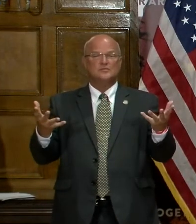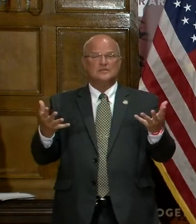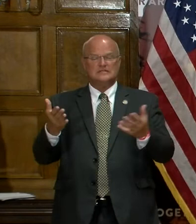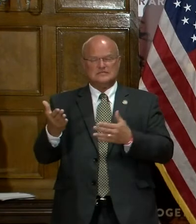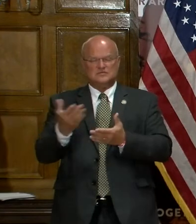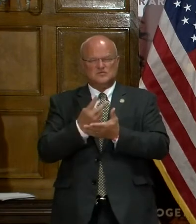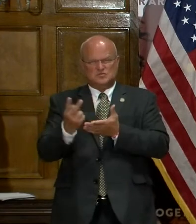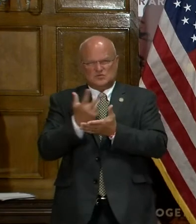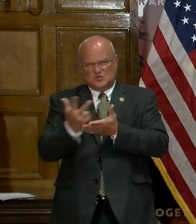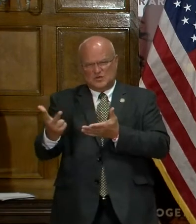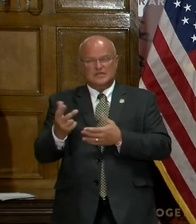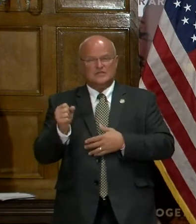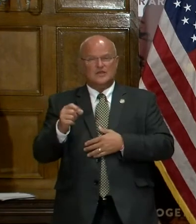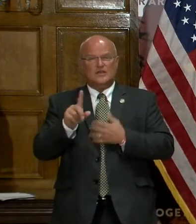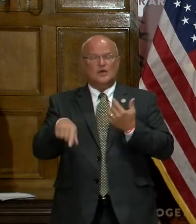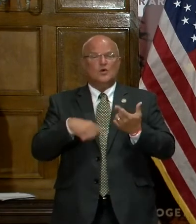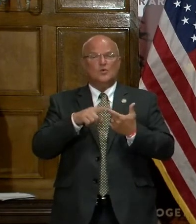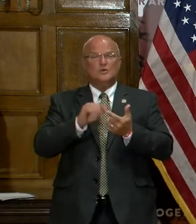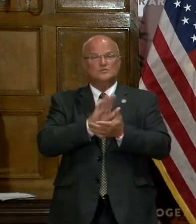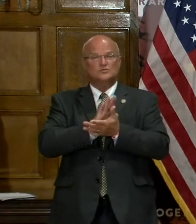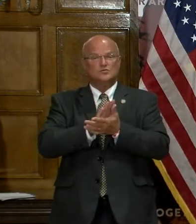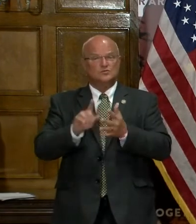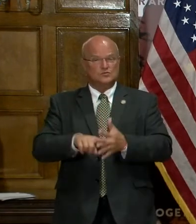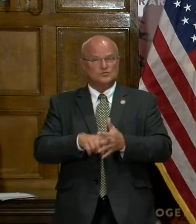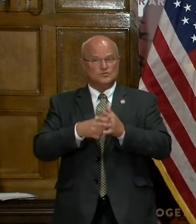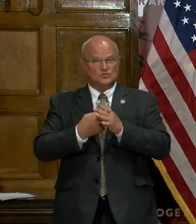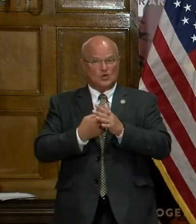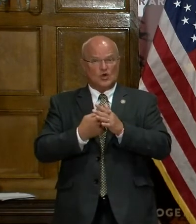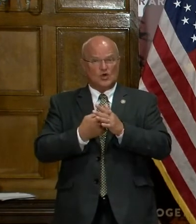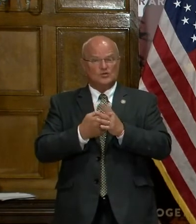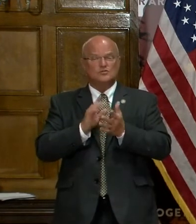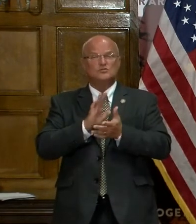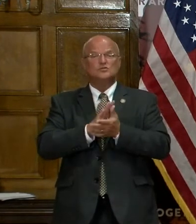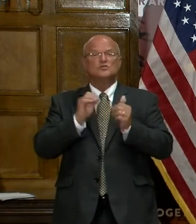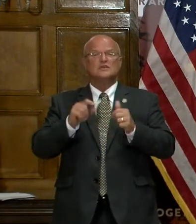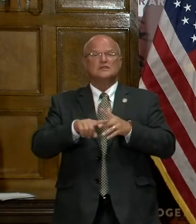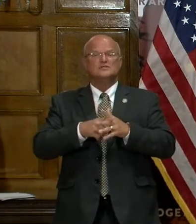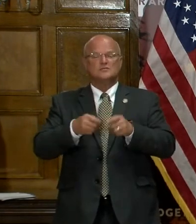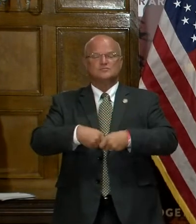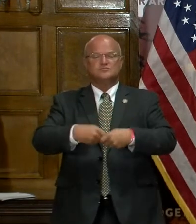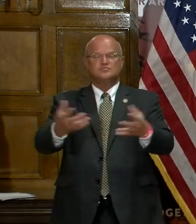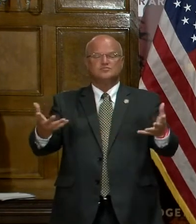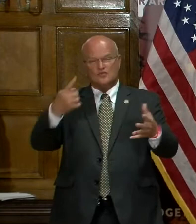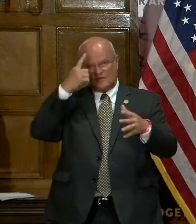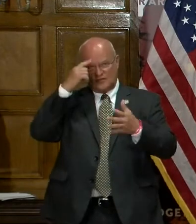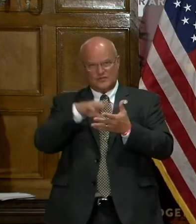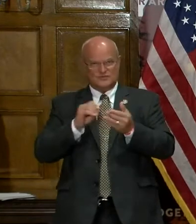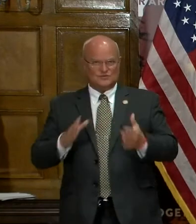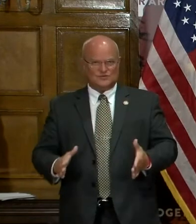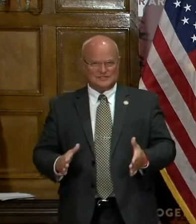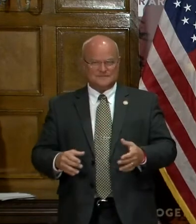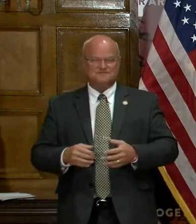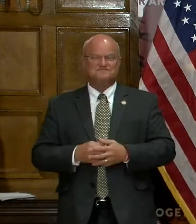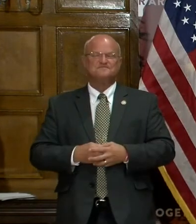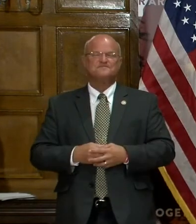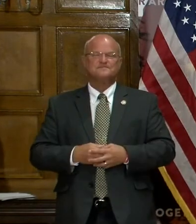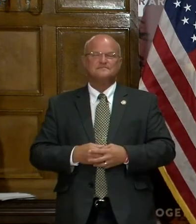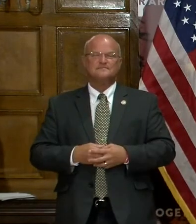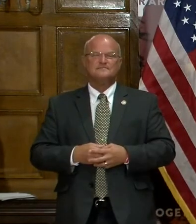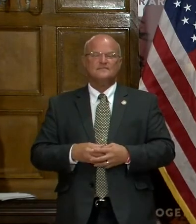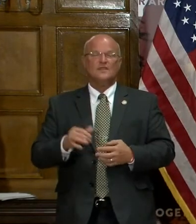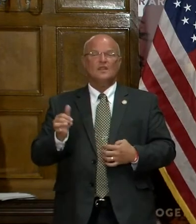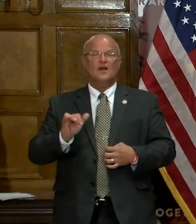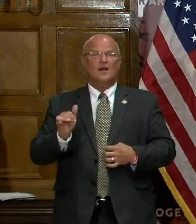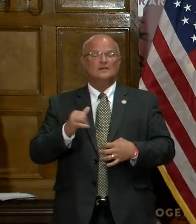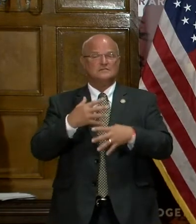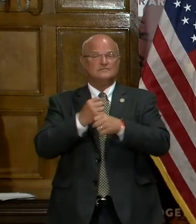the coming weeks so that when school starts, the schools can start distributing these to our students. Also,